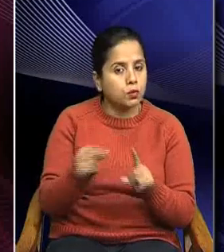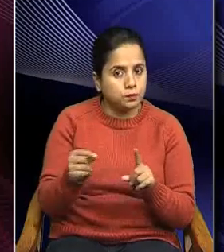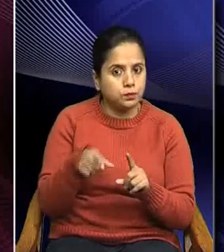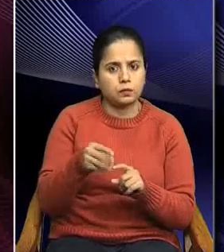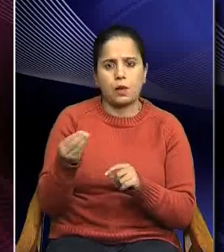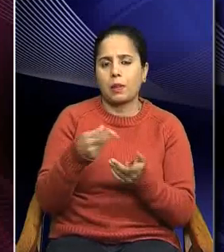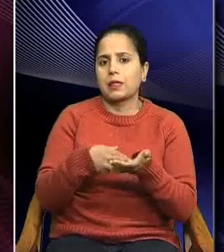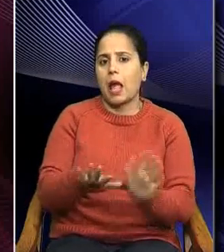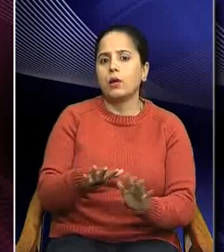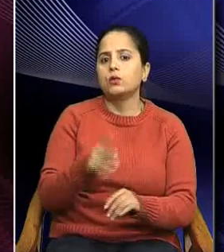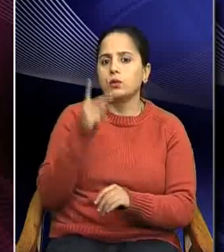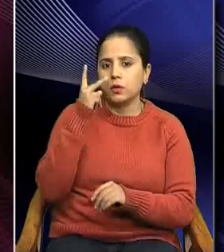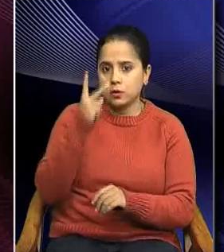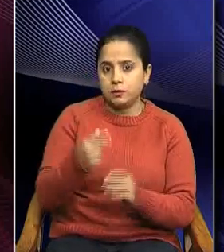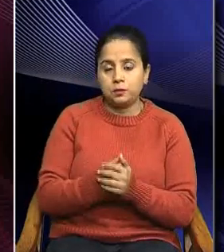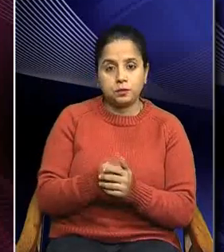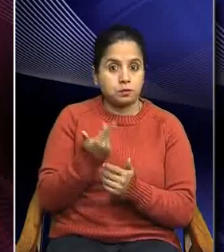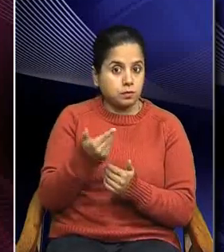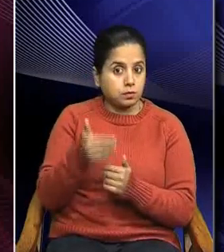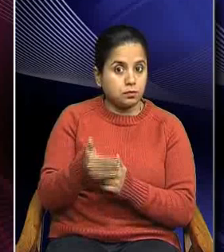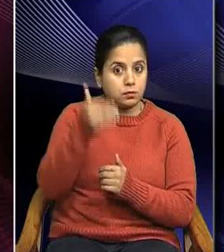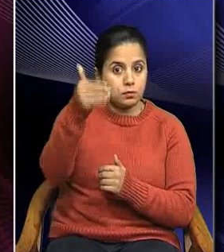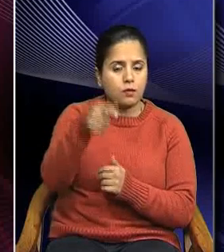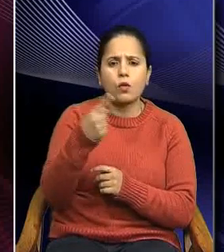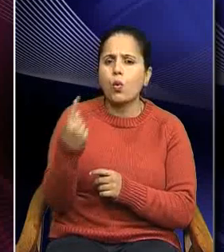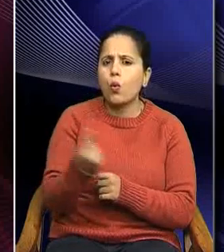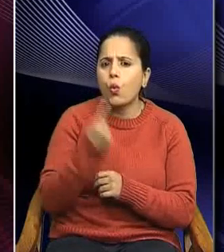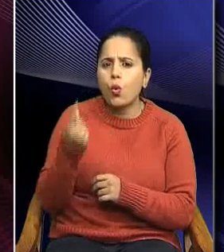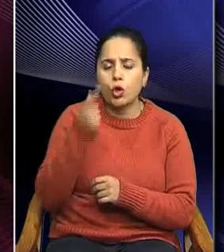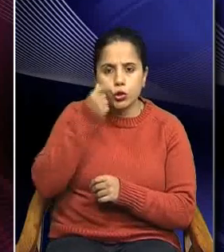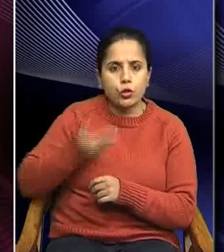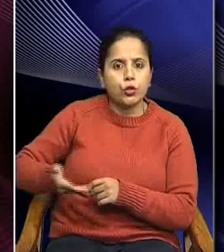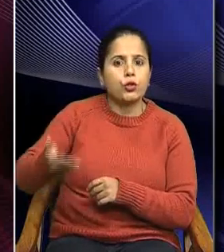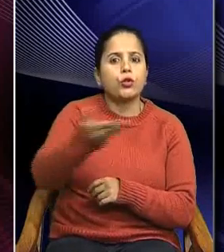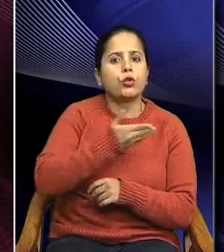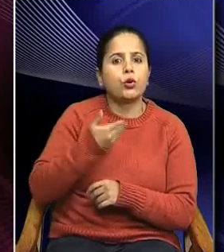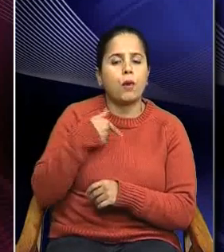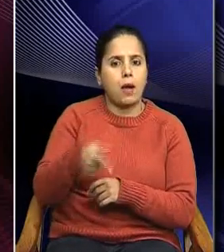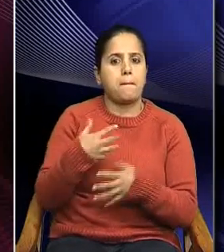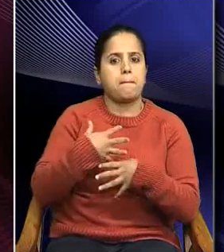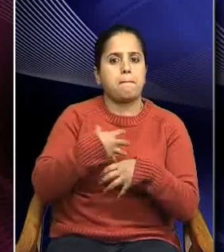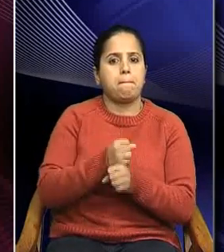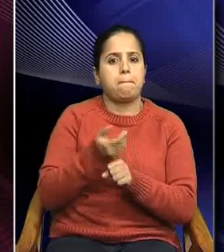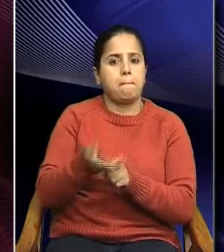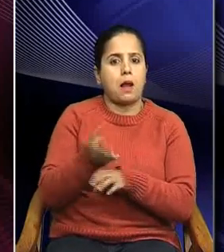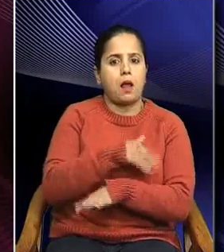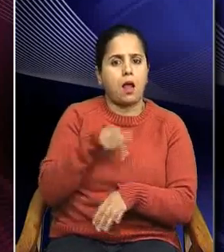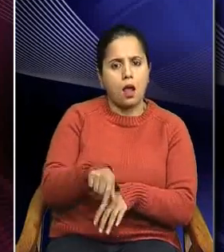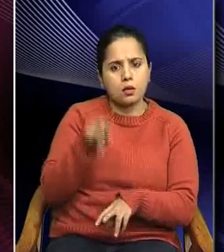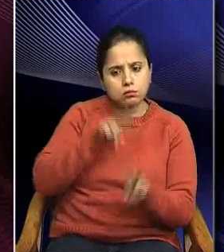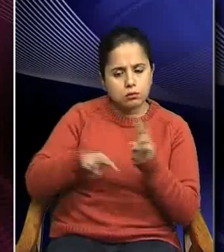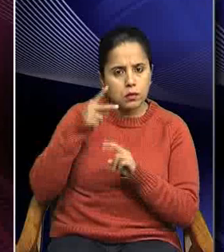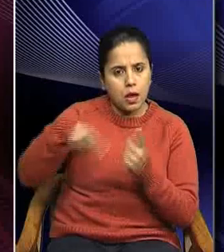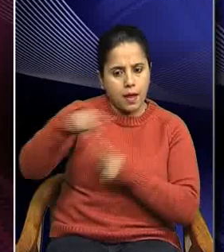something natural, right? Because after all, this is just a human sense that we are making out of our existence